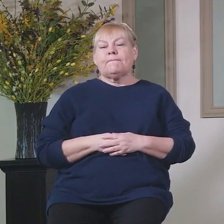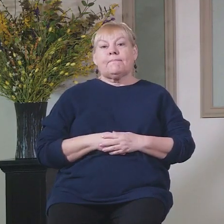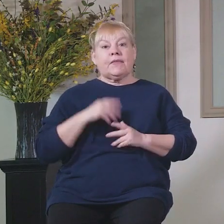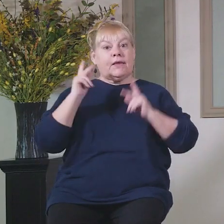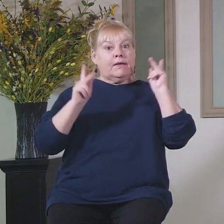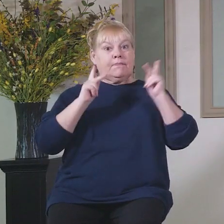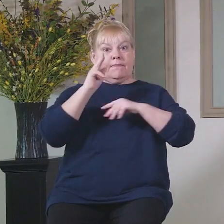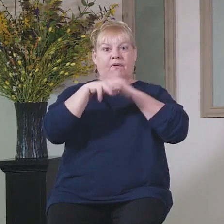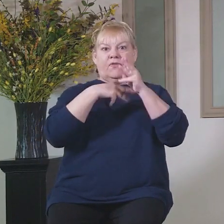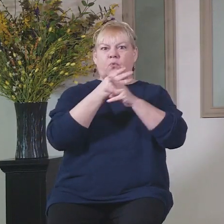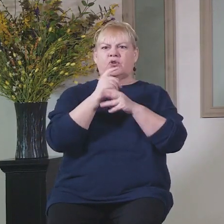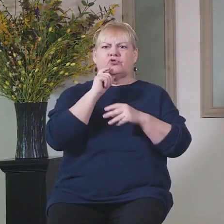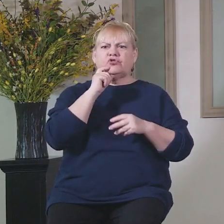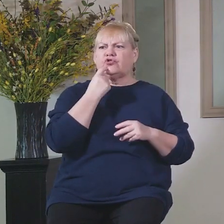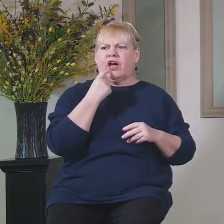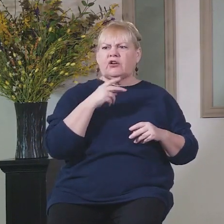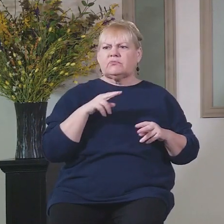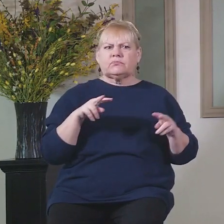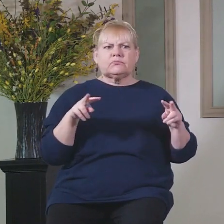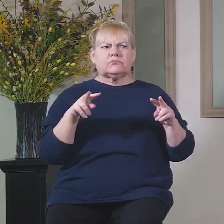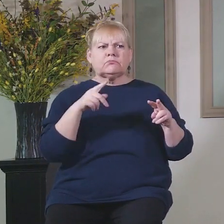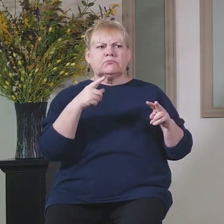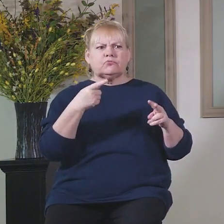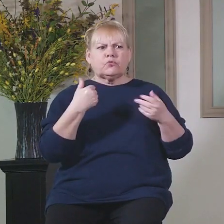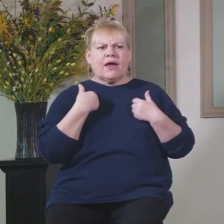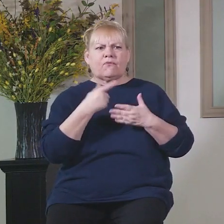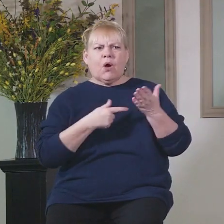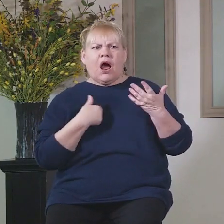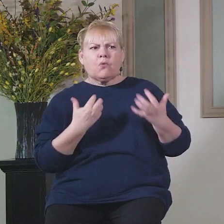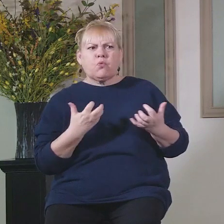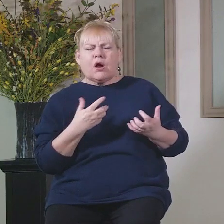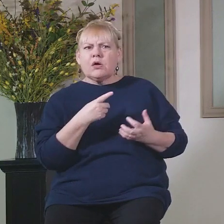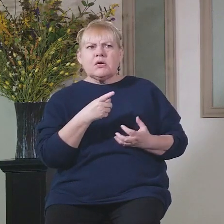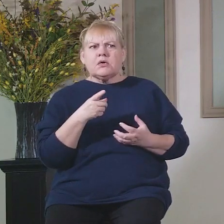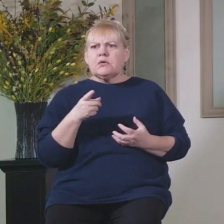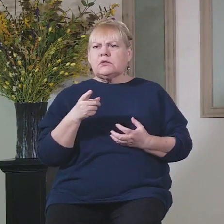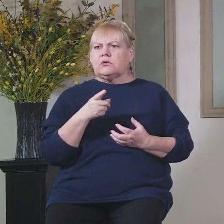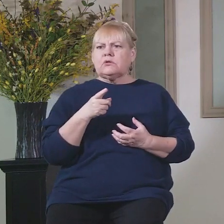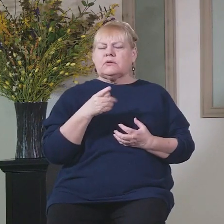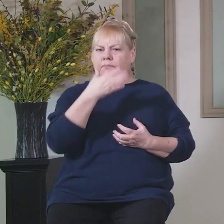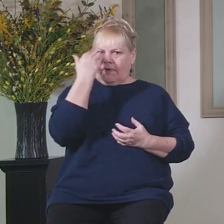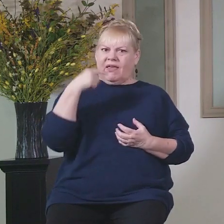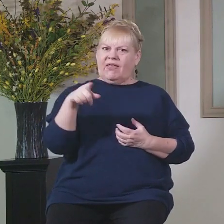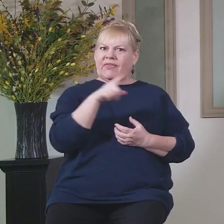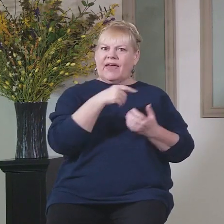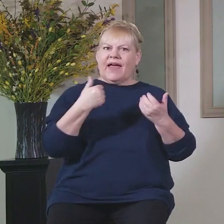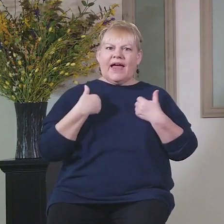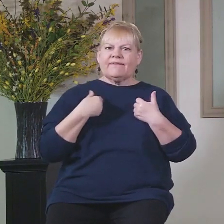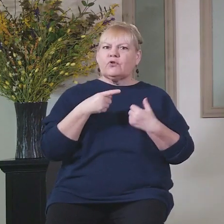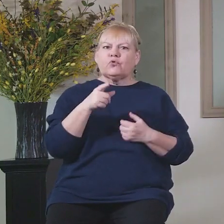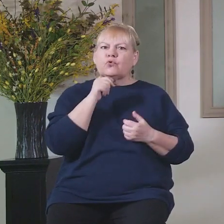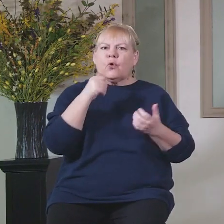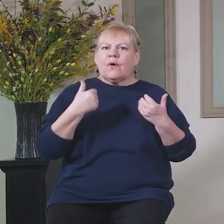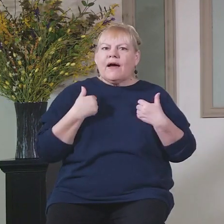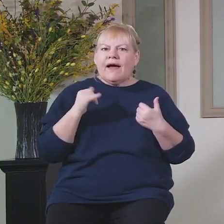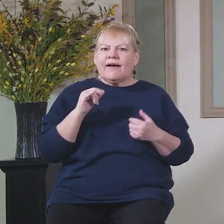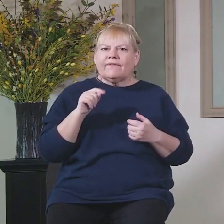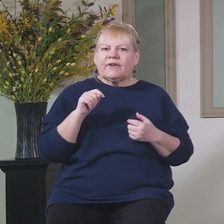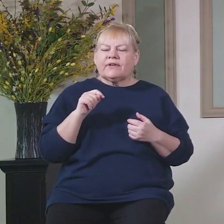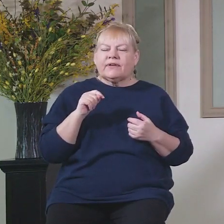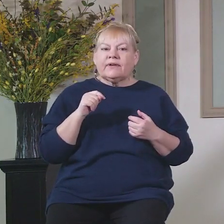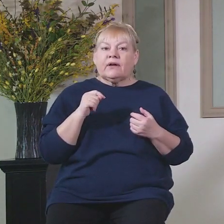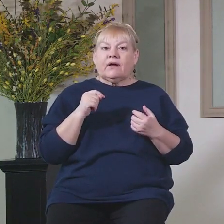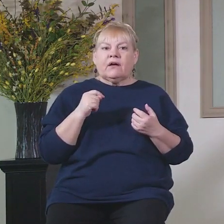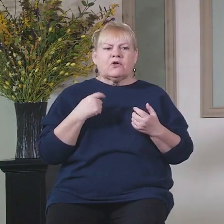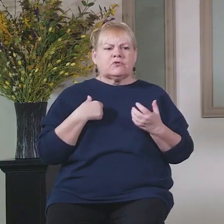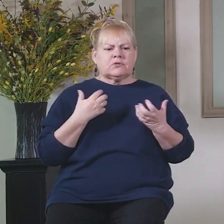People of the world are jealous of those who have what they want simply because they have it and you don't. And in that pursuit of getting